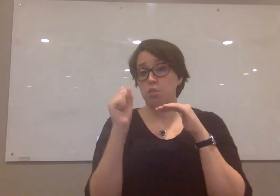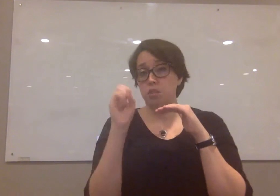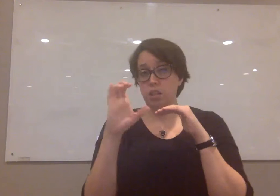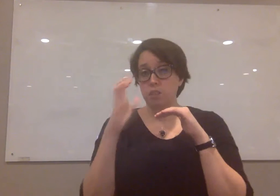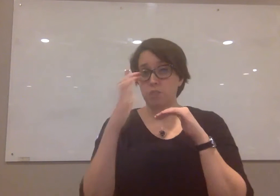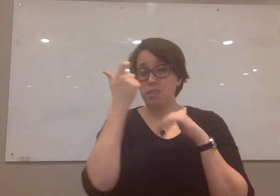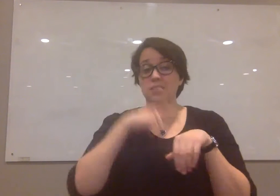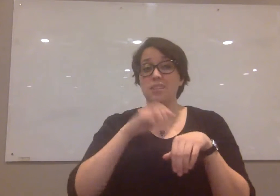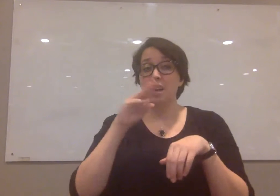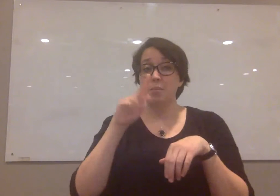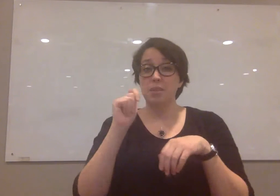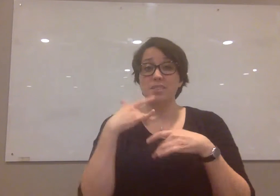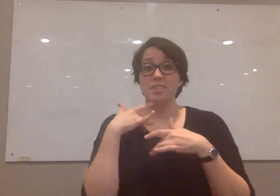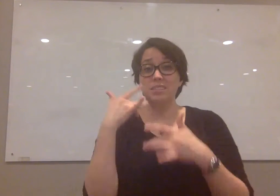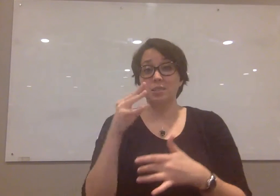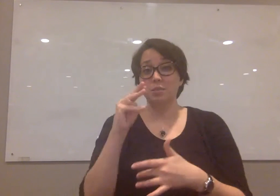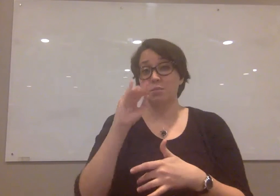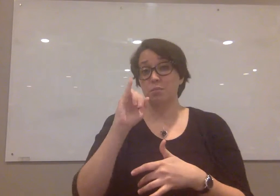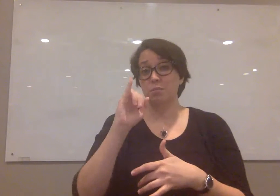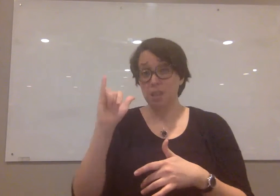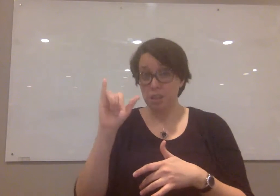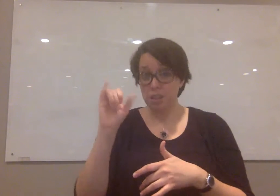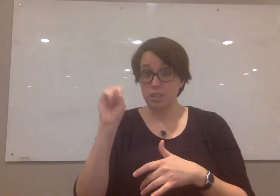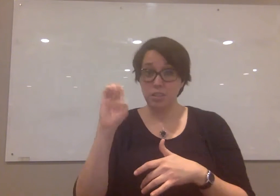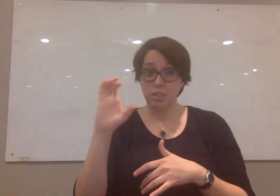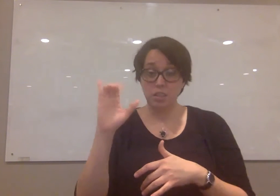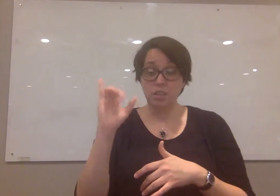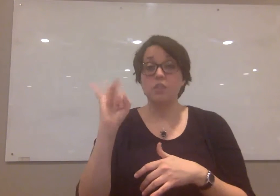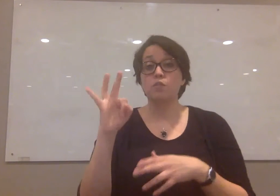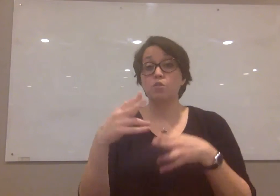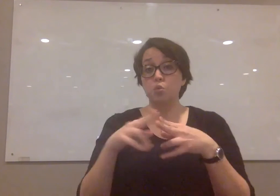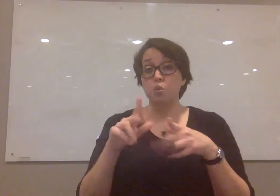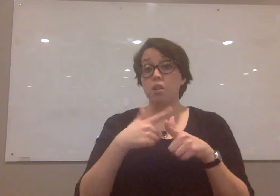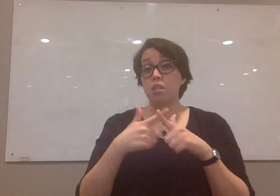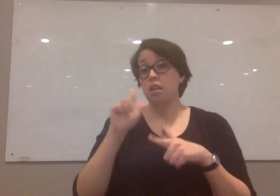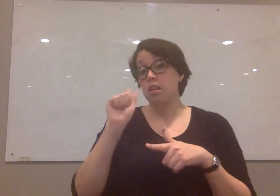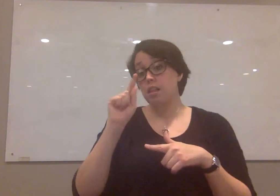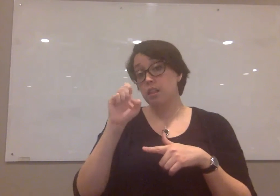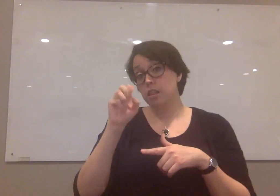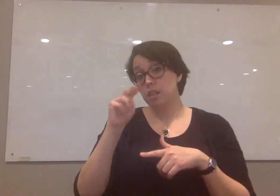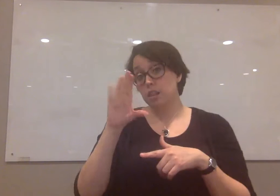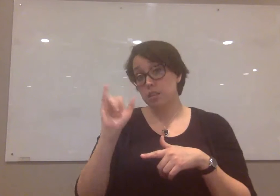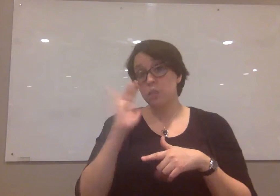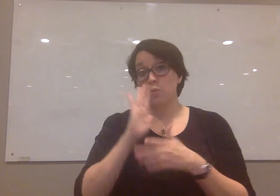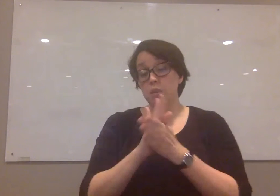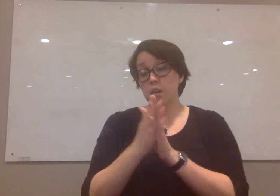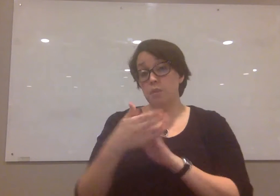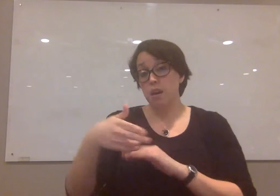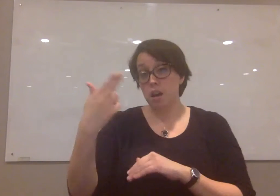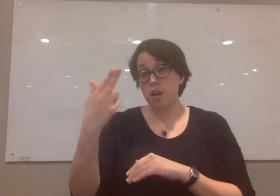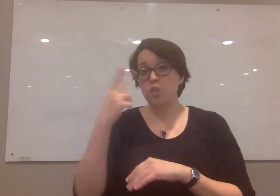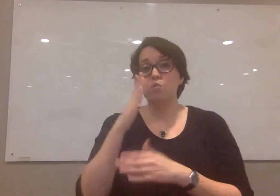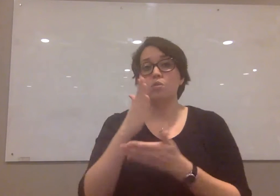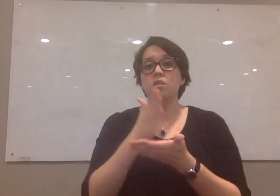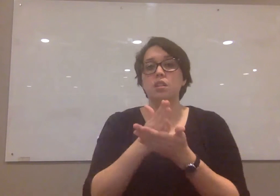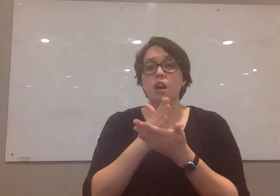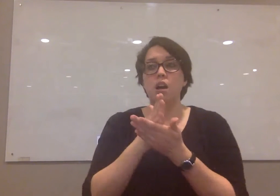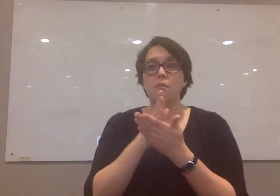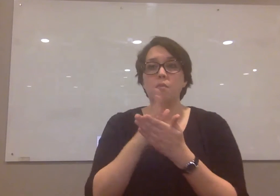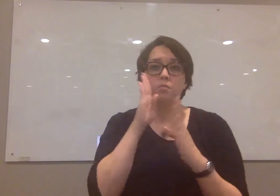if you set them very short and your network latency goes very high, you will stop listening for stuff so early that you'll get